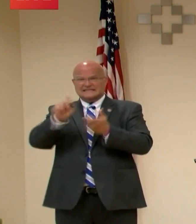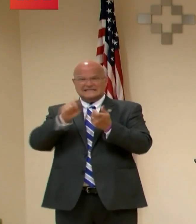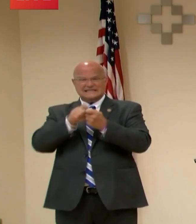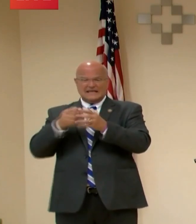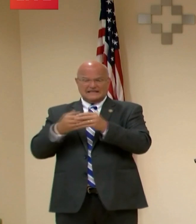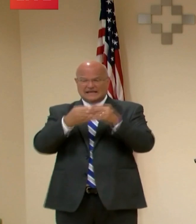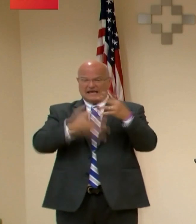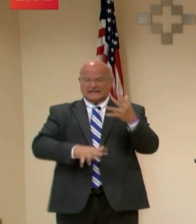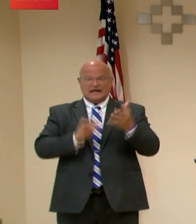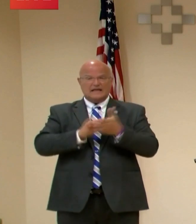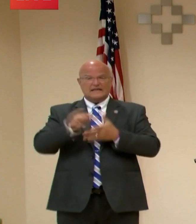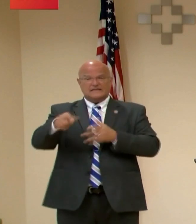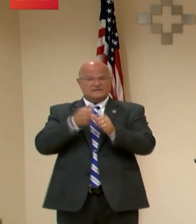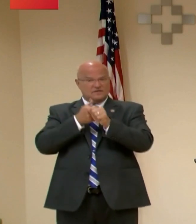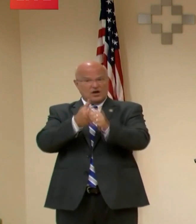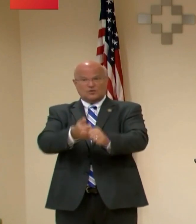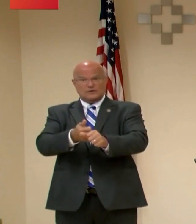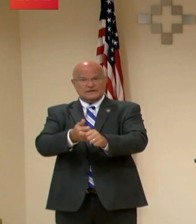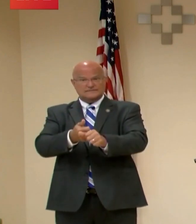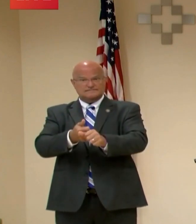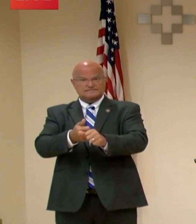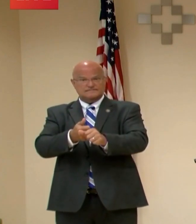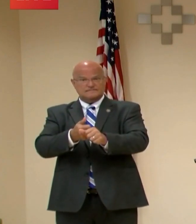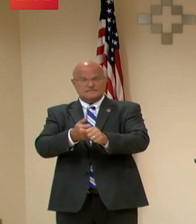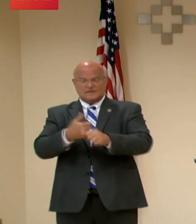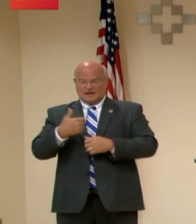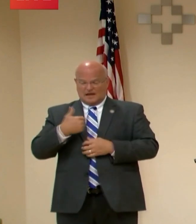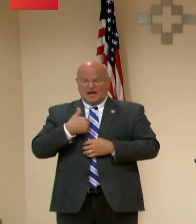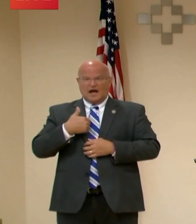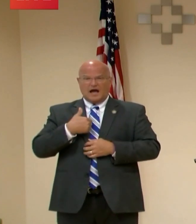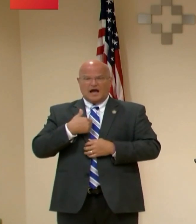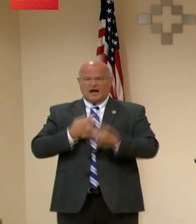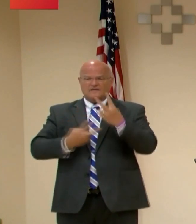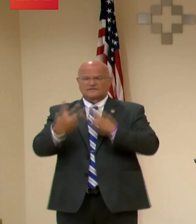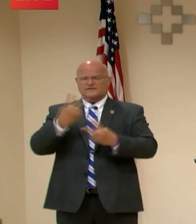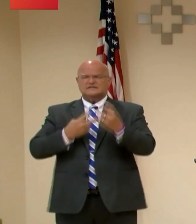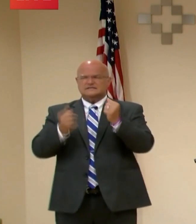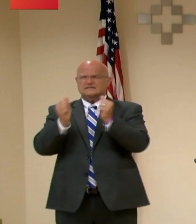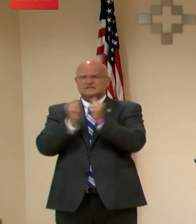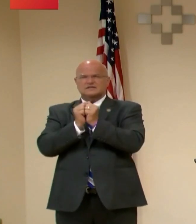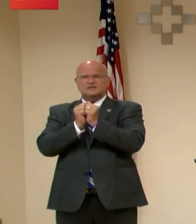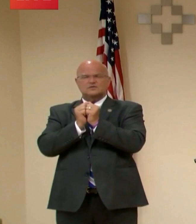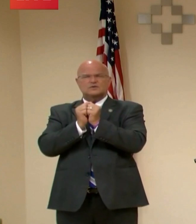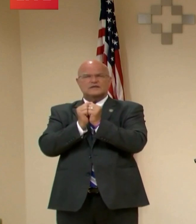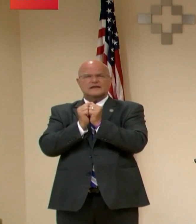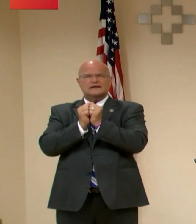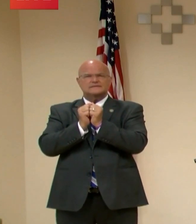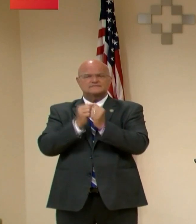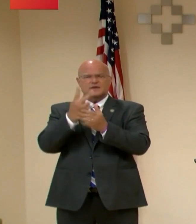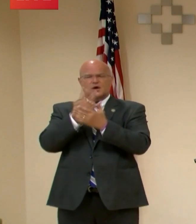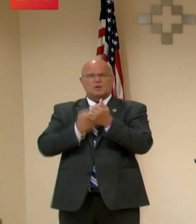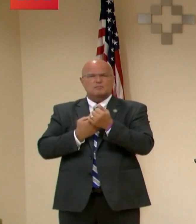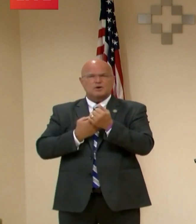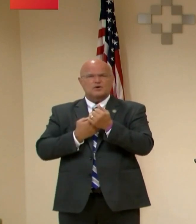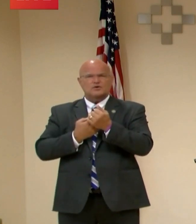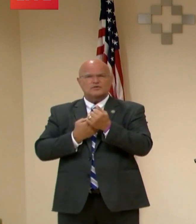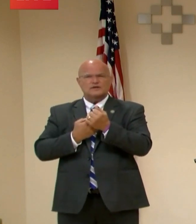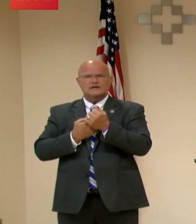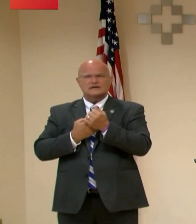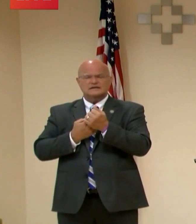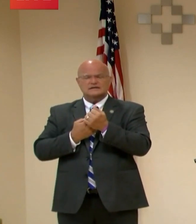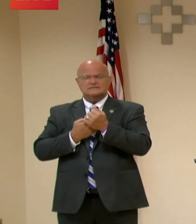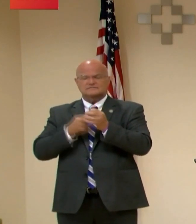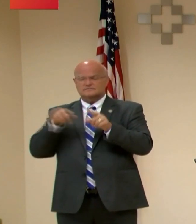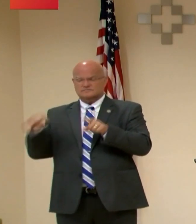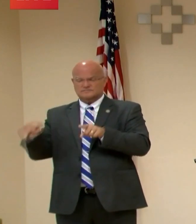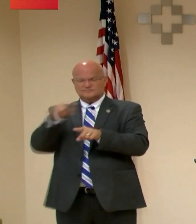the guidelines that they are following. I've visited with both sides of